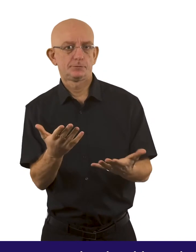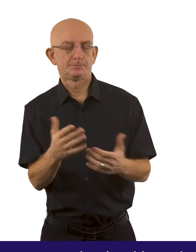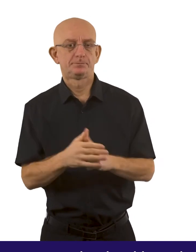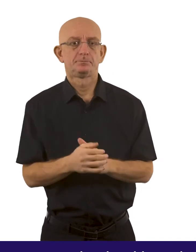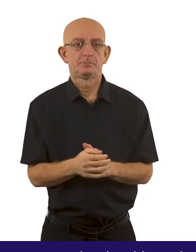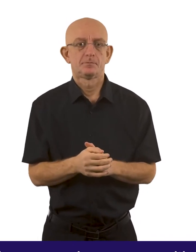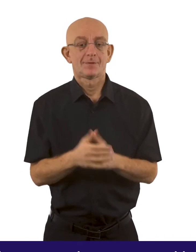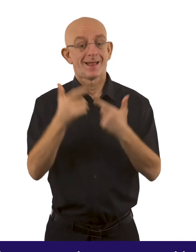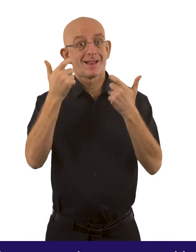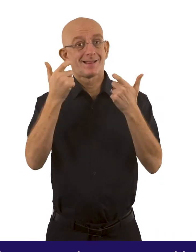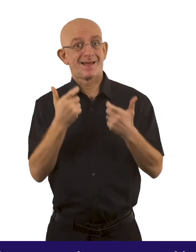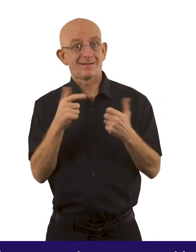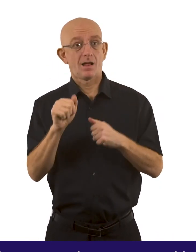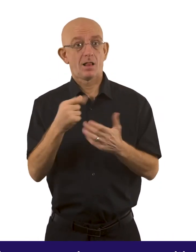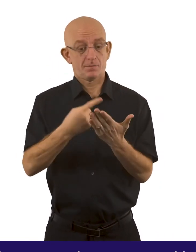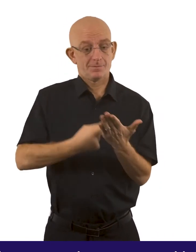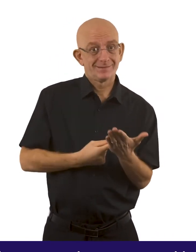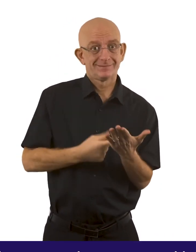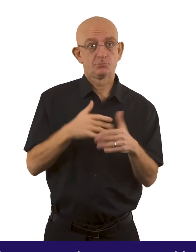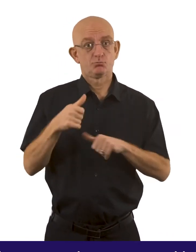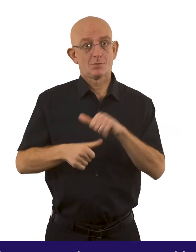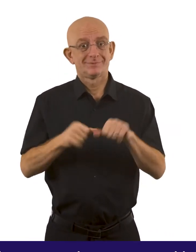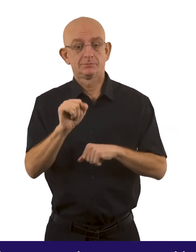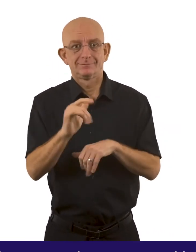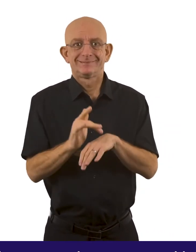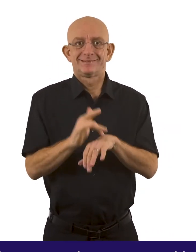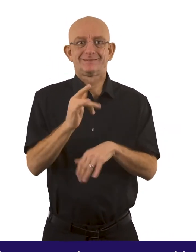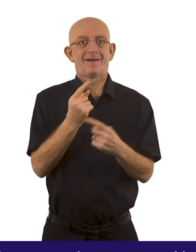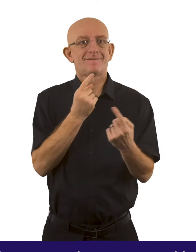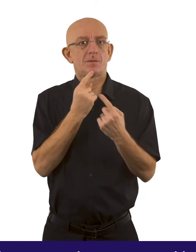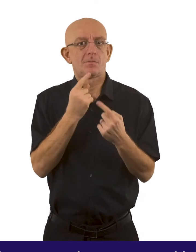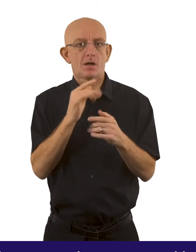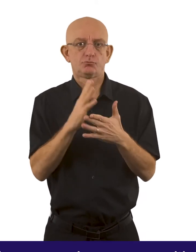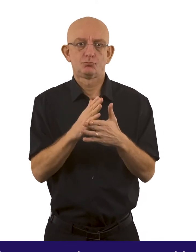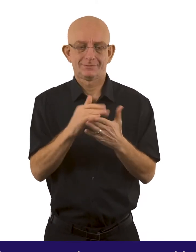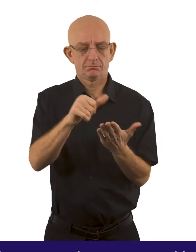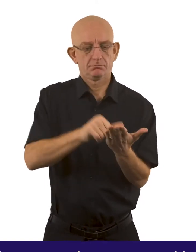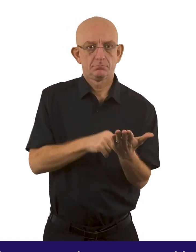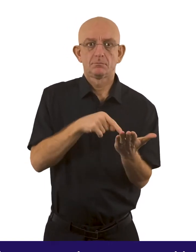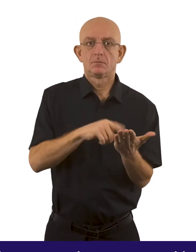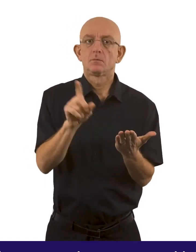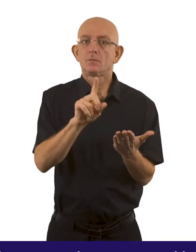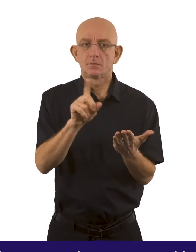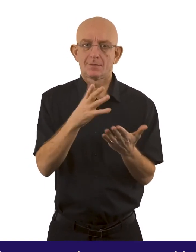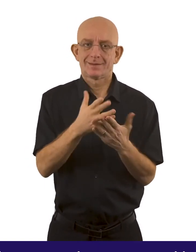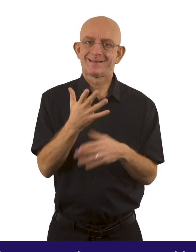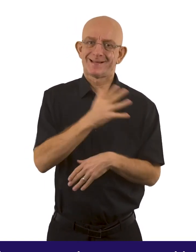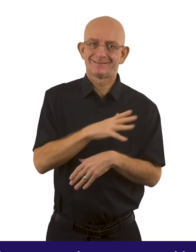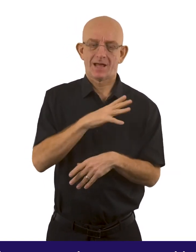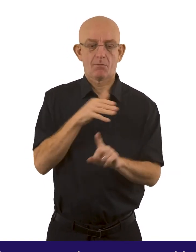orientation. The legal basis for processing your sensitive personal data as listed is that it is necessary for the